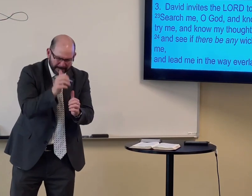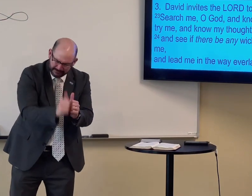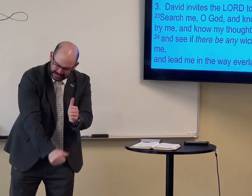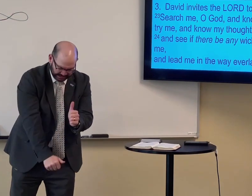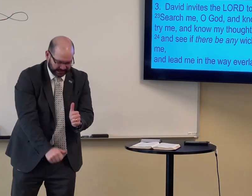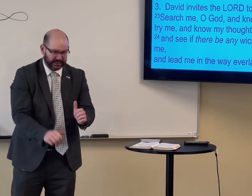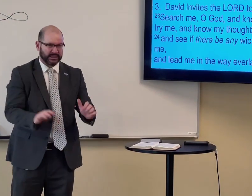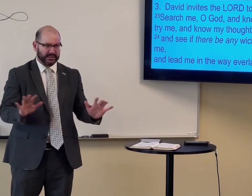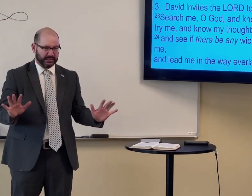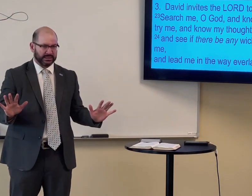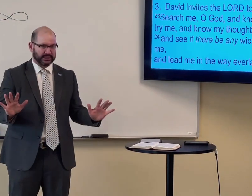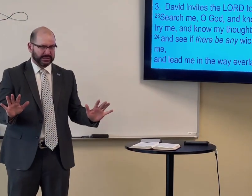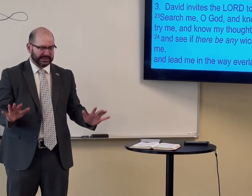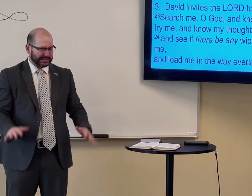kind, not mean.